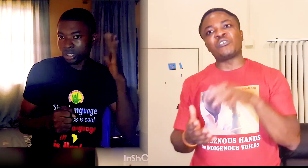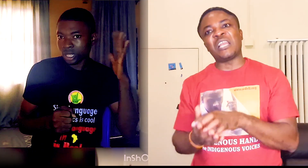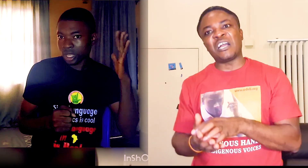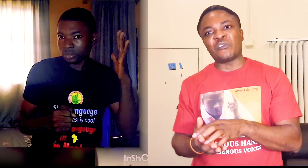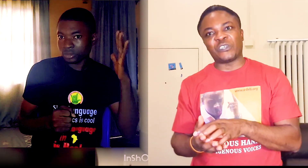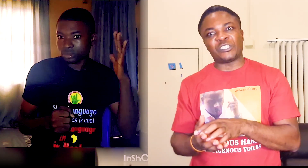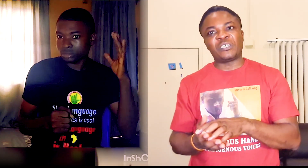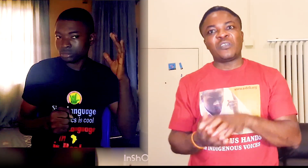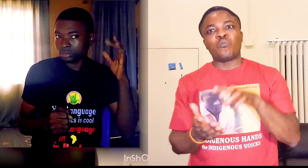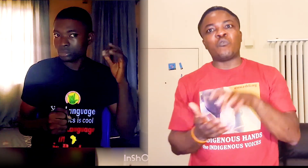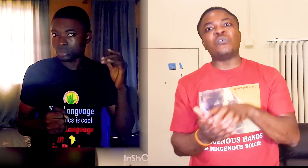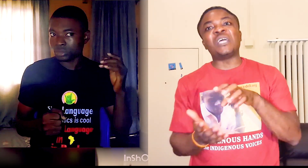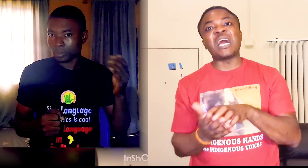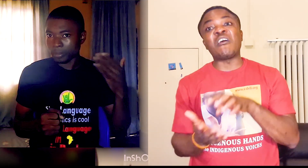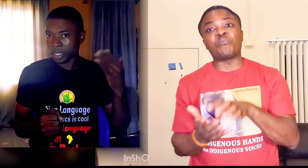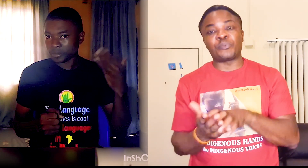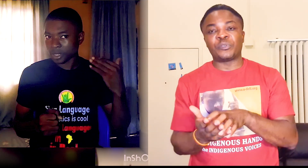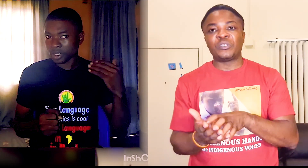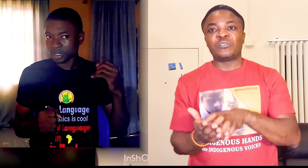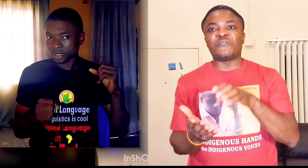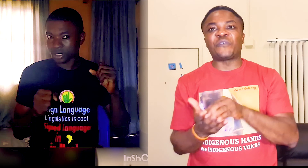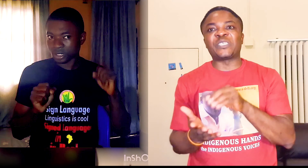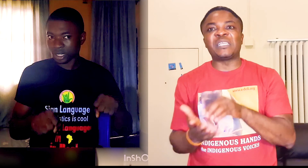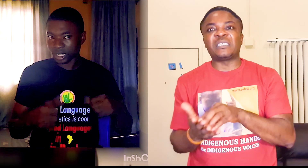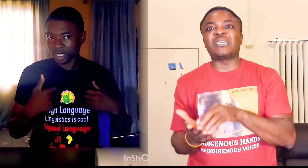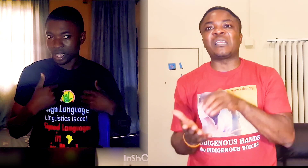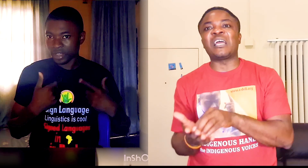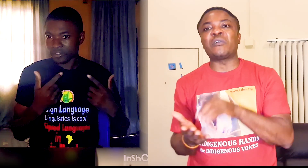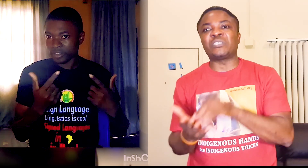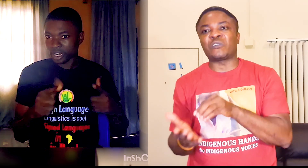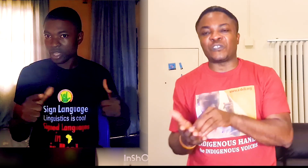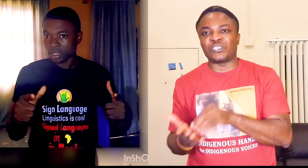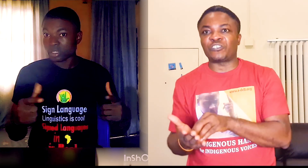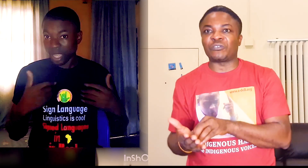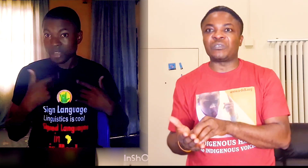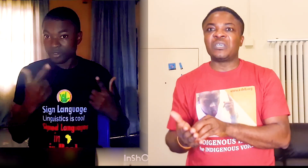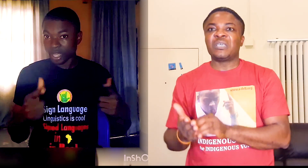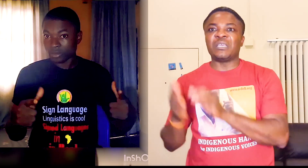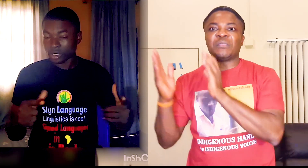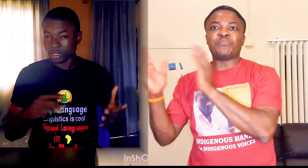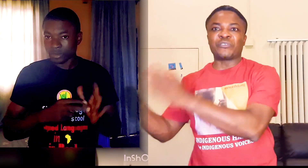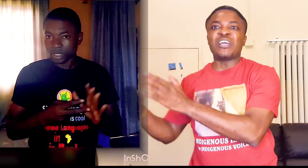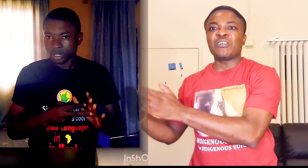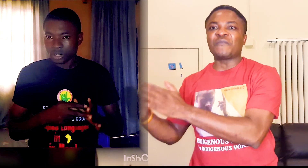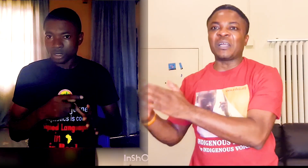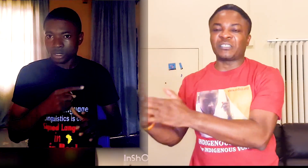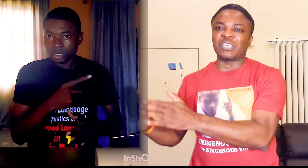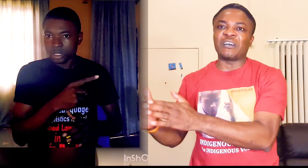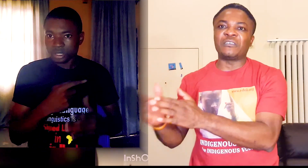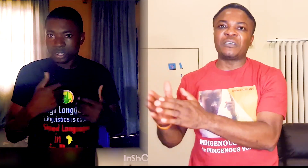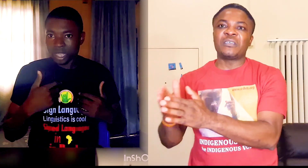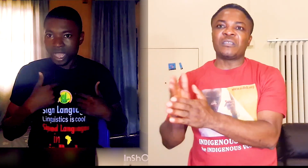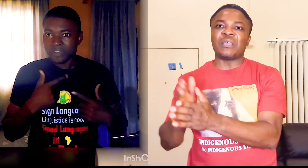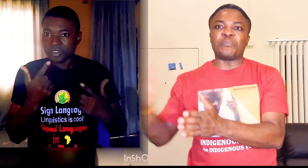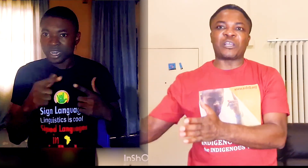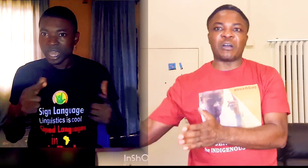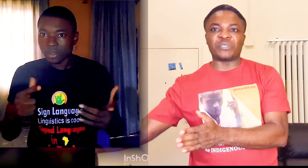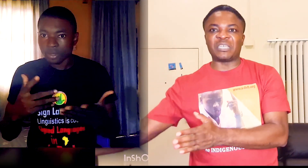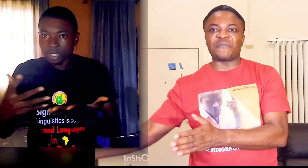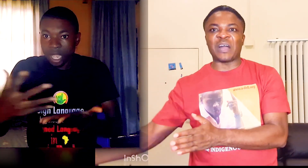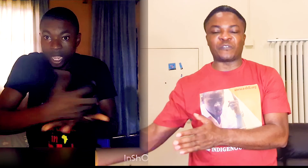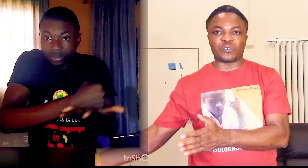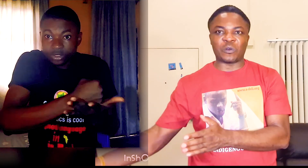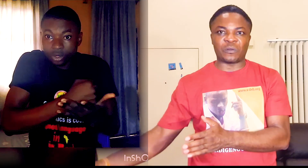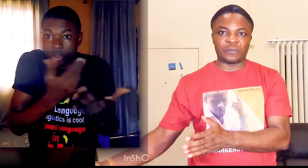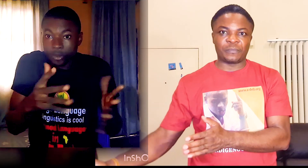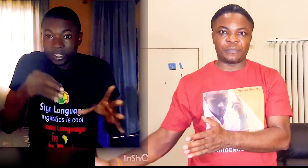exposure to language would help to facilitate language acquisition in the brain of that child that becomes